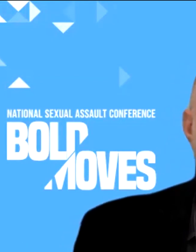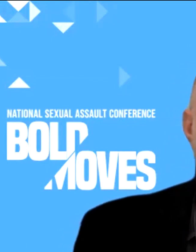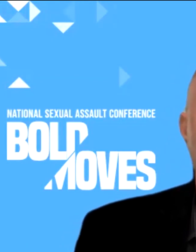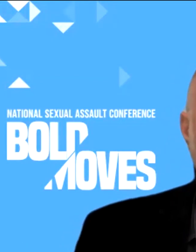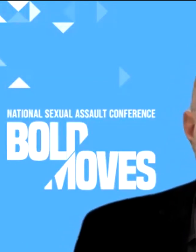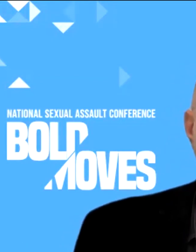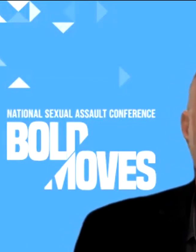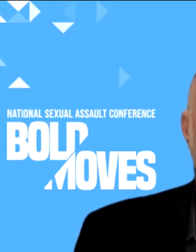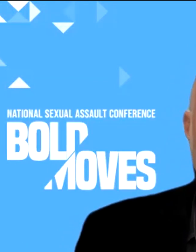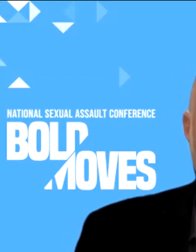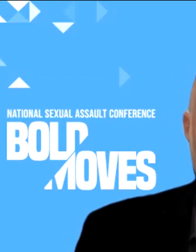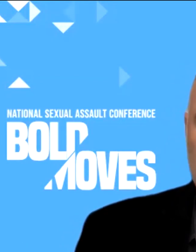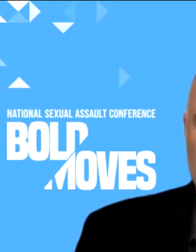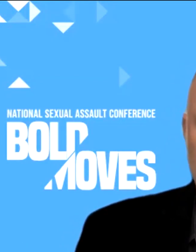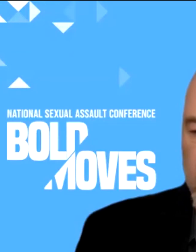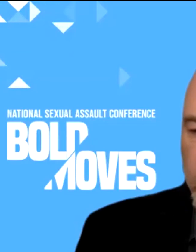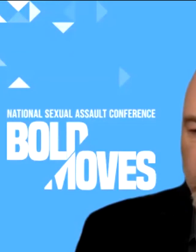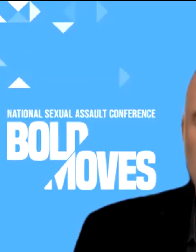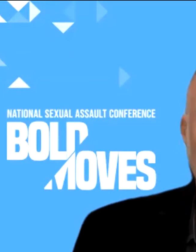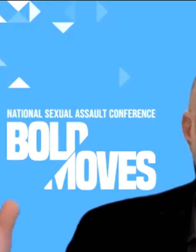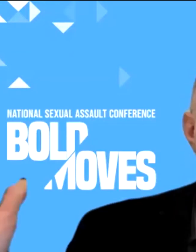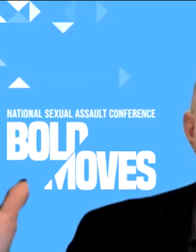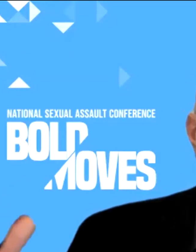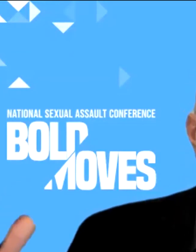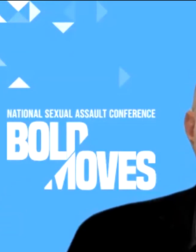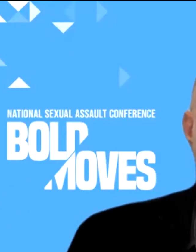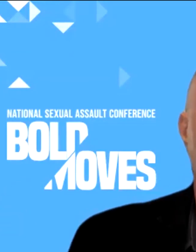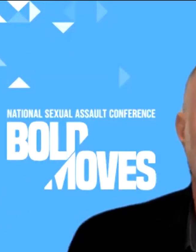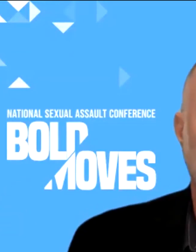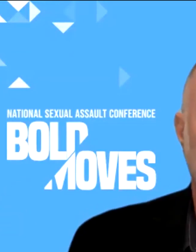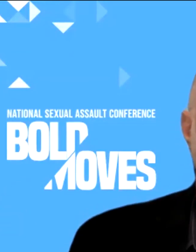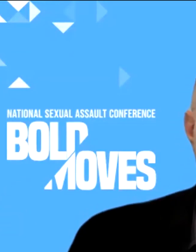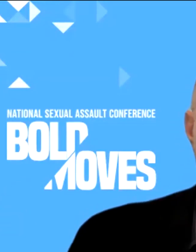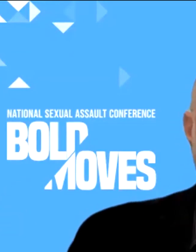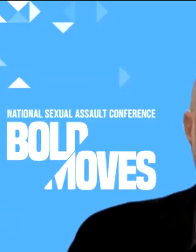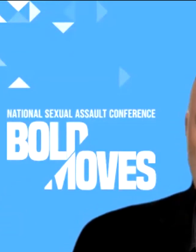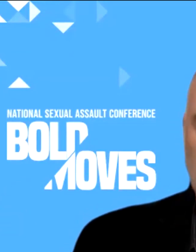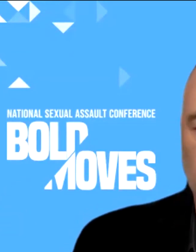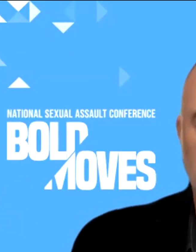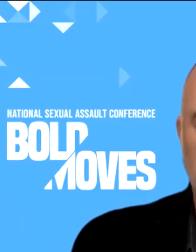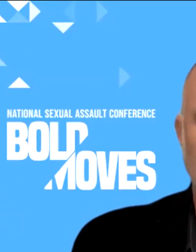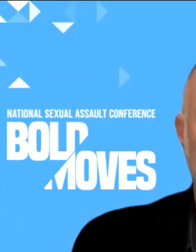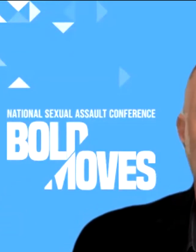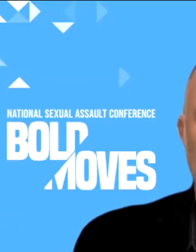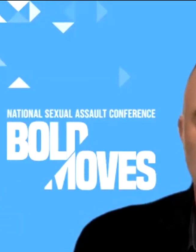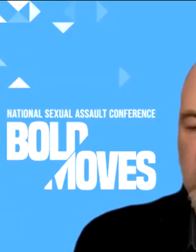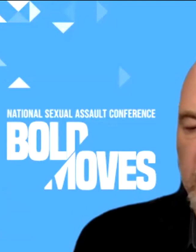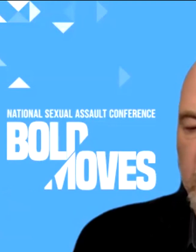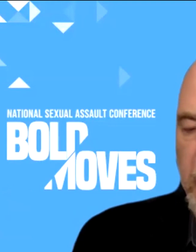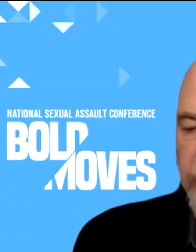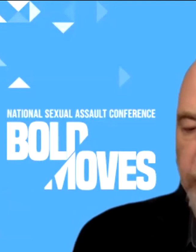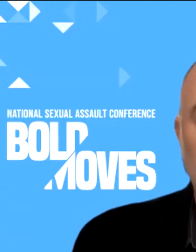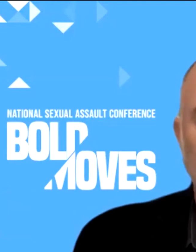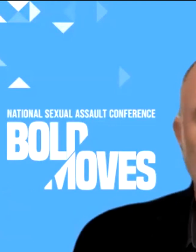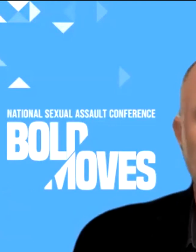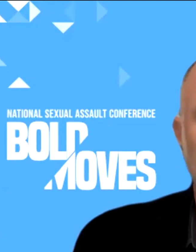protests and activism and uprisings, with a huge and consequential election just around the bend in a couple months.